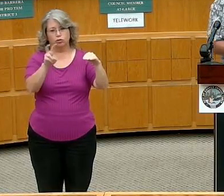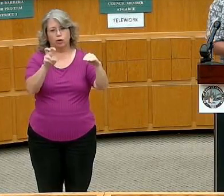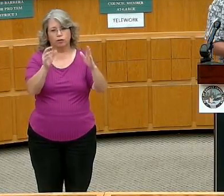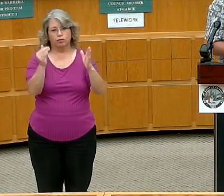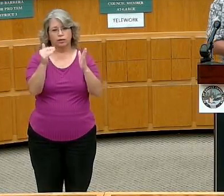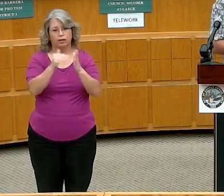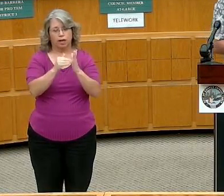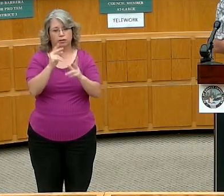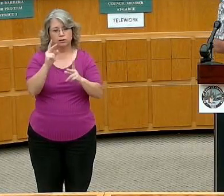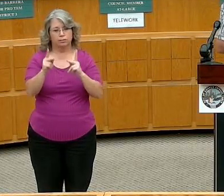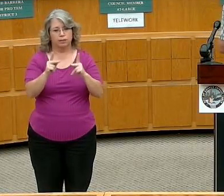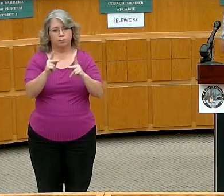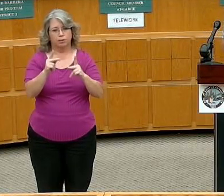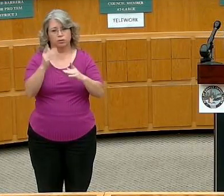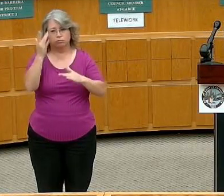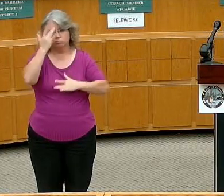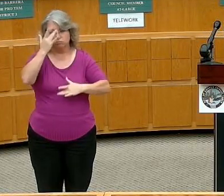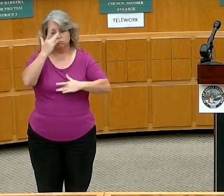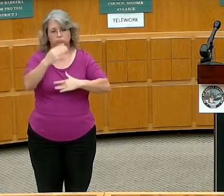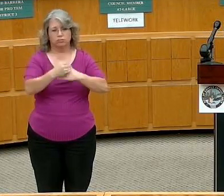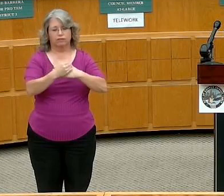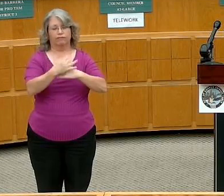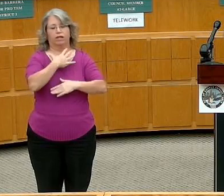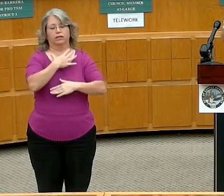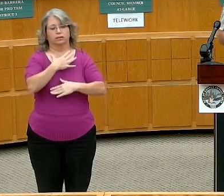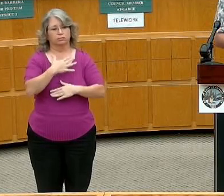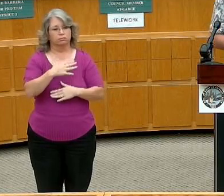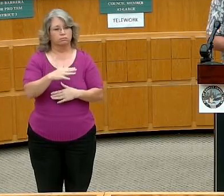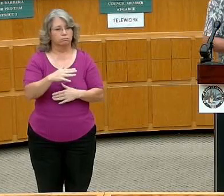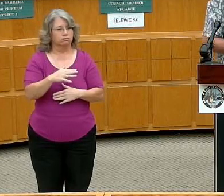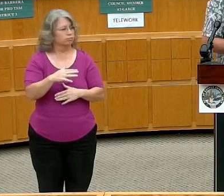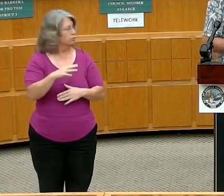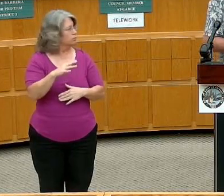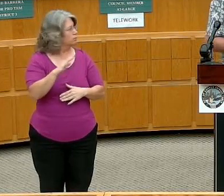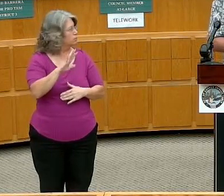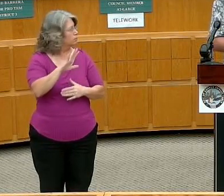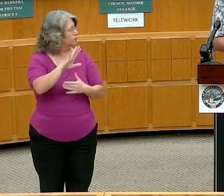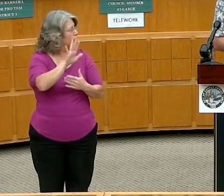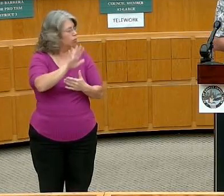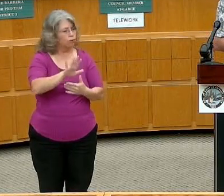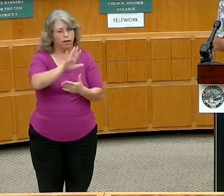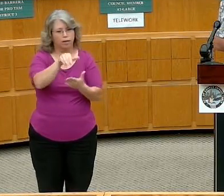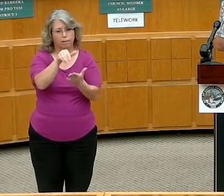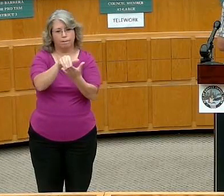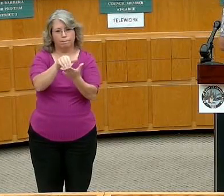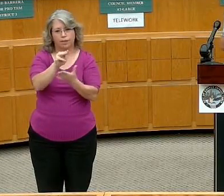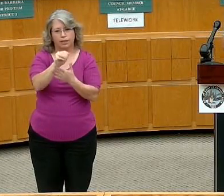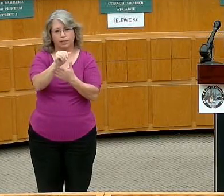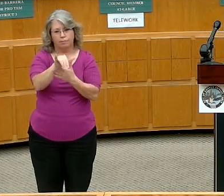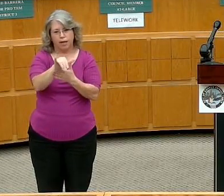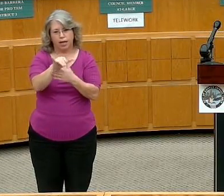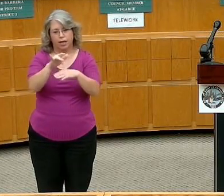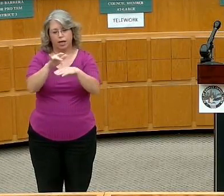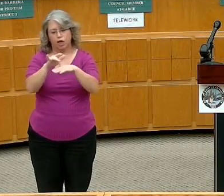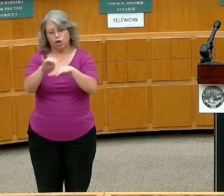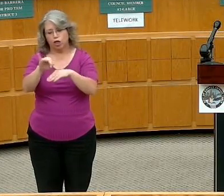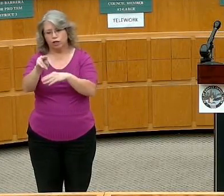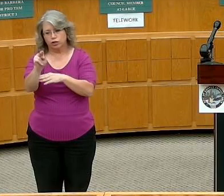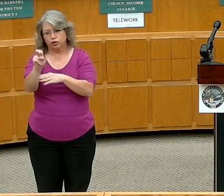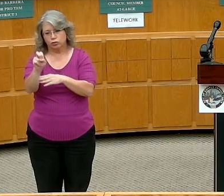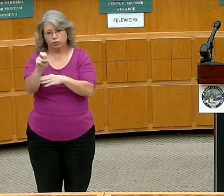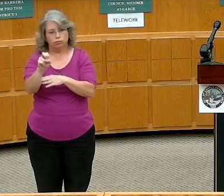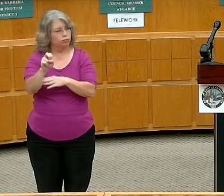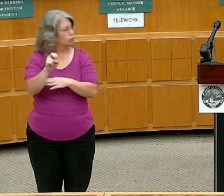at the peak, which occurs somewhere between mid-May and early June in these projections. And the lower end of